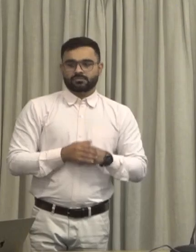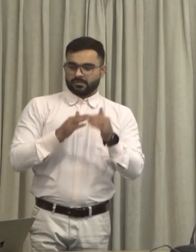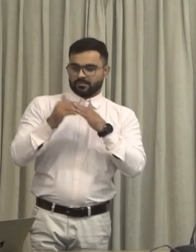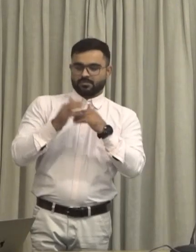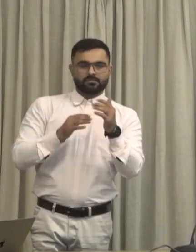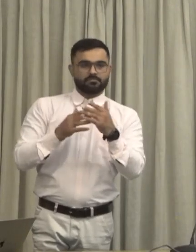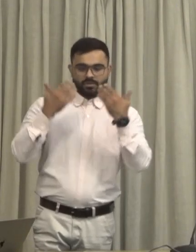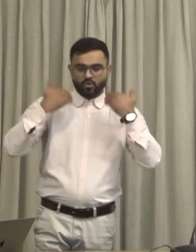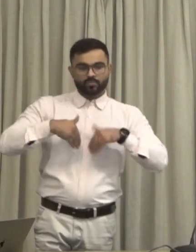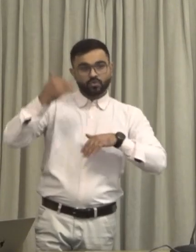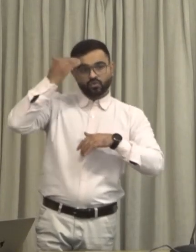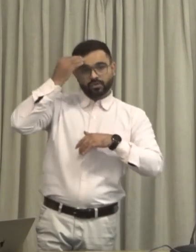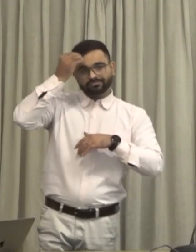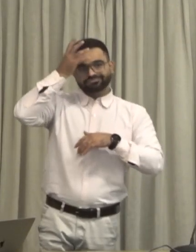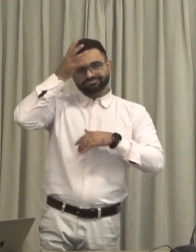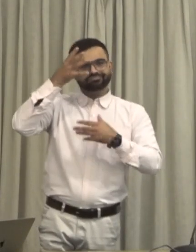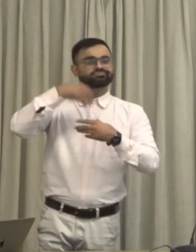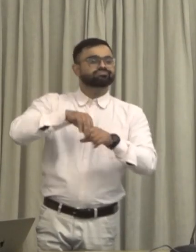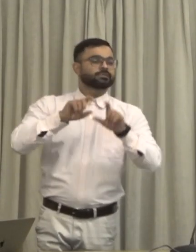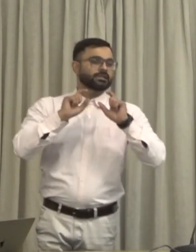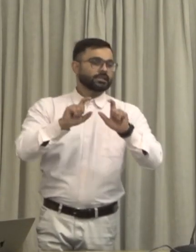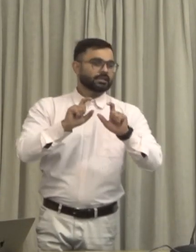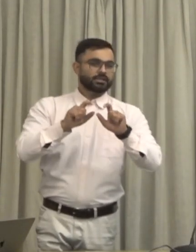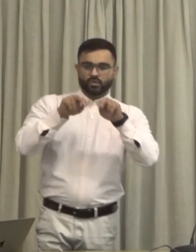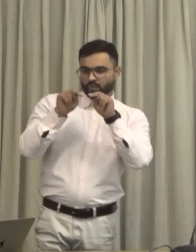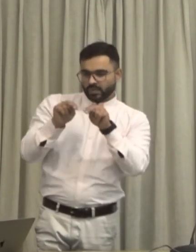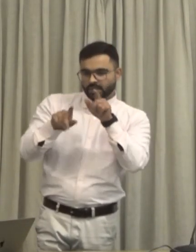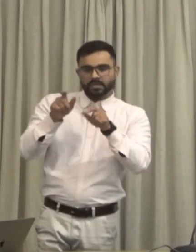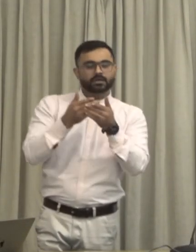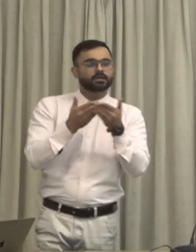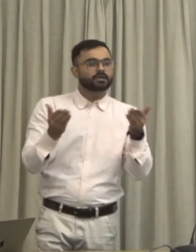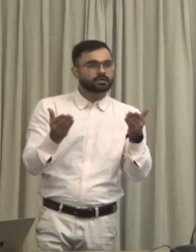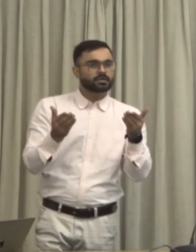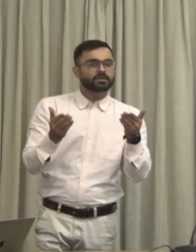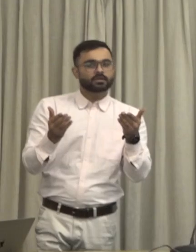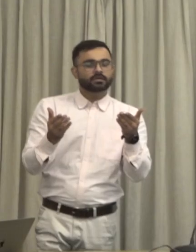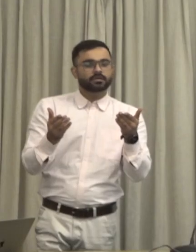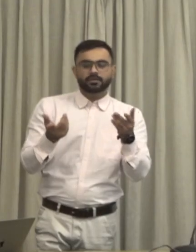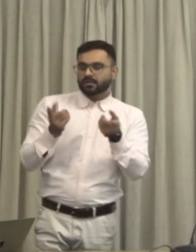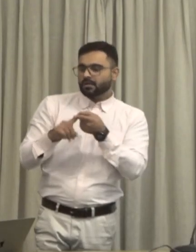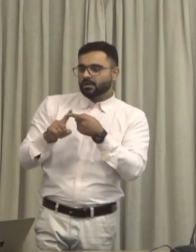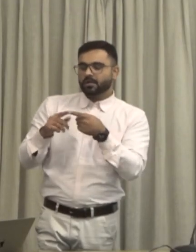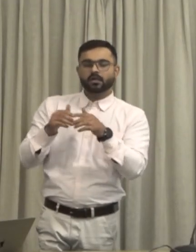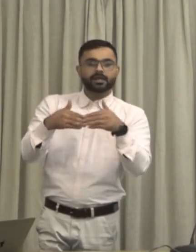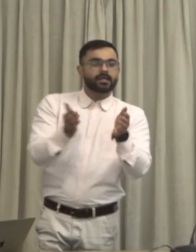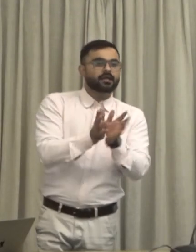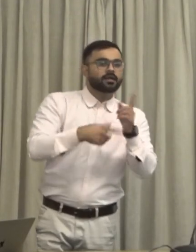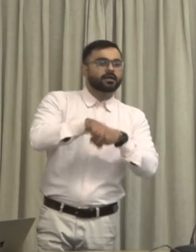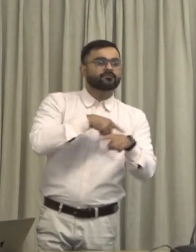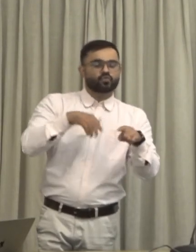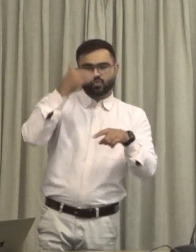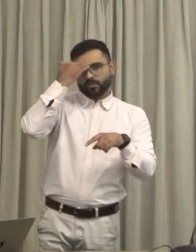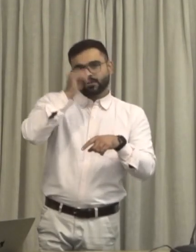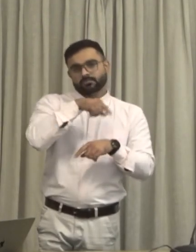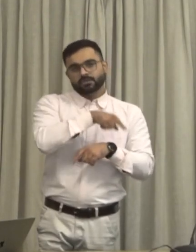building a body of knowledge about palliative care, the need for it, and what attitudes in the community are to it. And I know